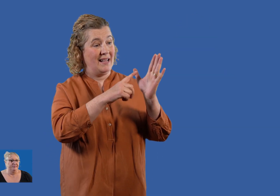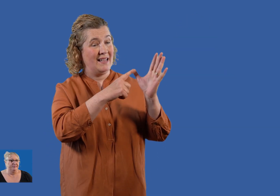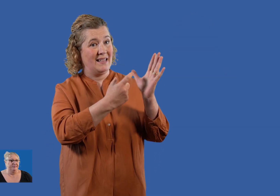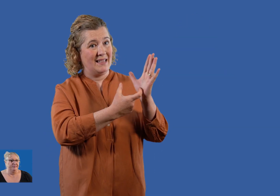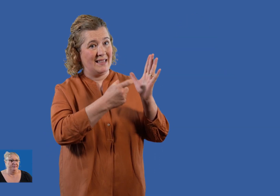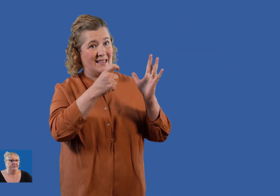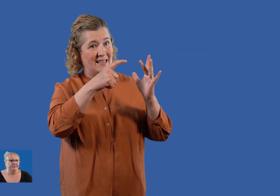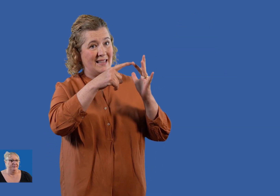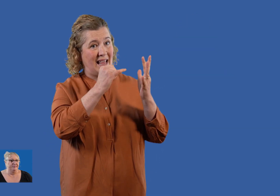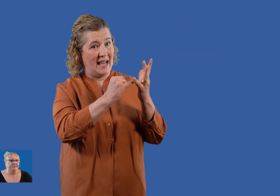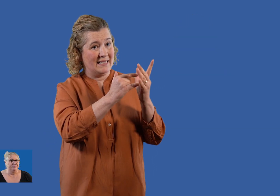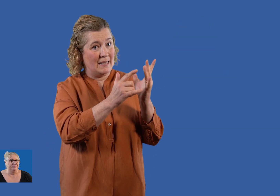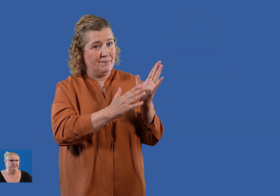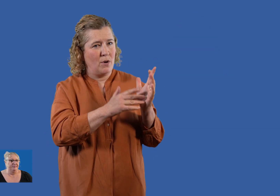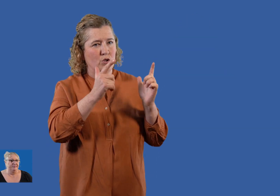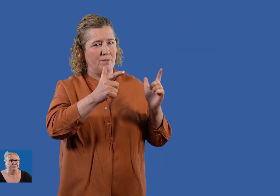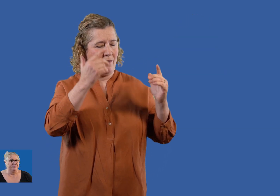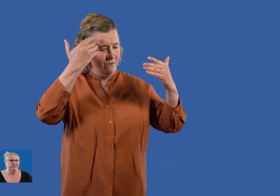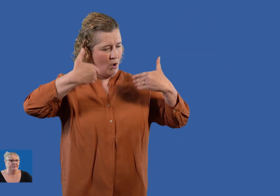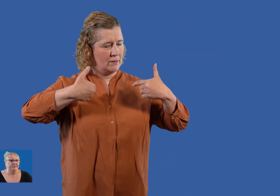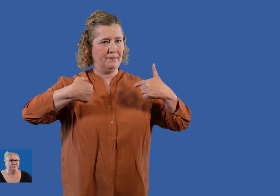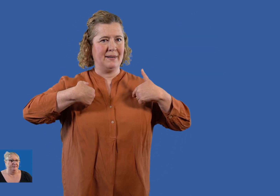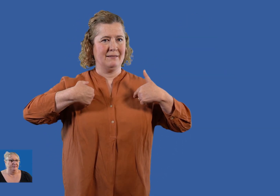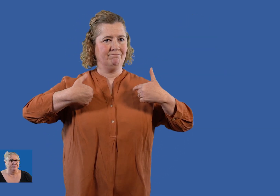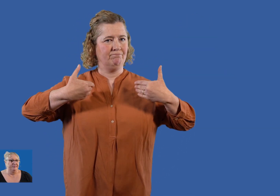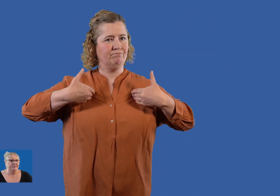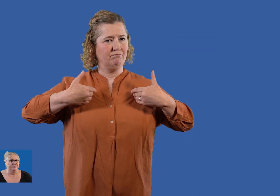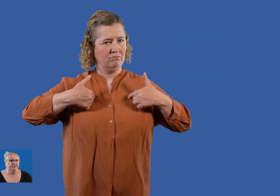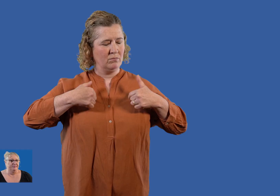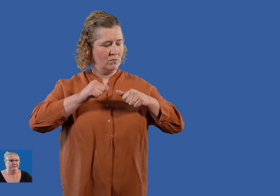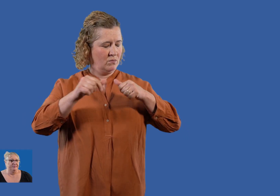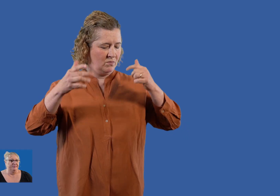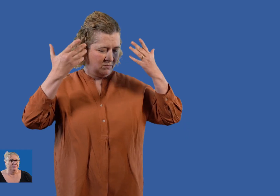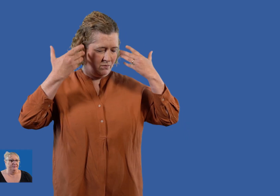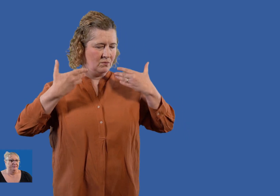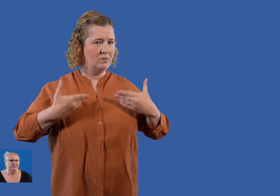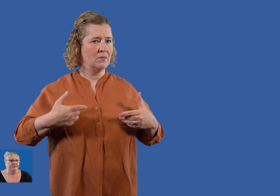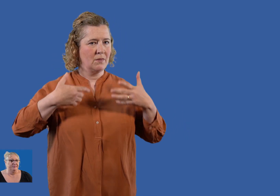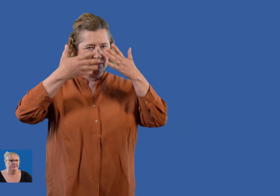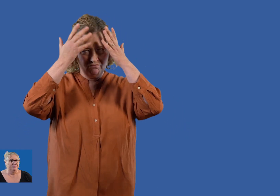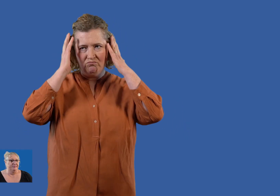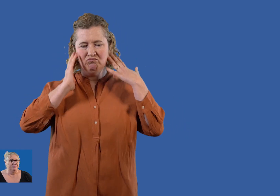Narcissism is an excessive interest or admiration of self and physical appearance.